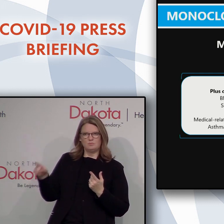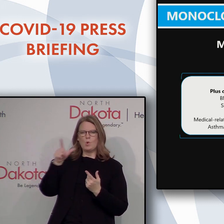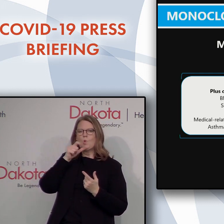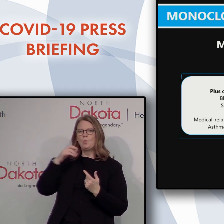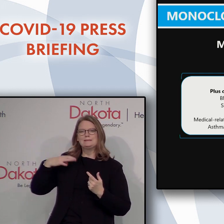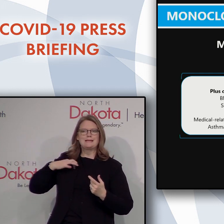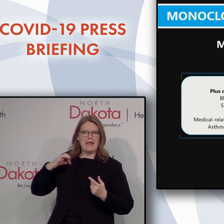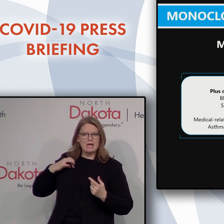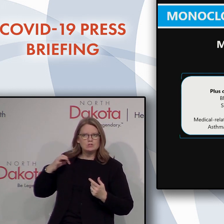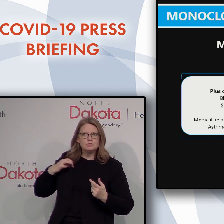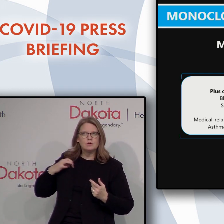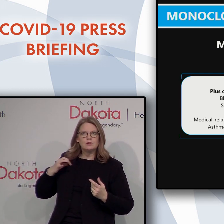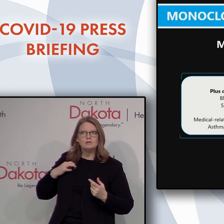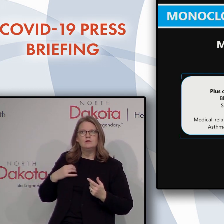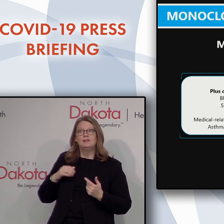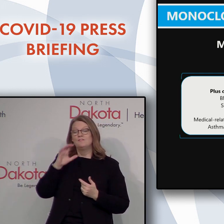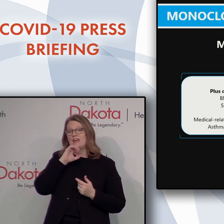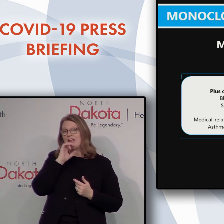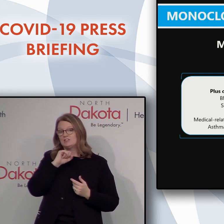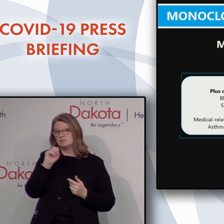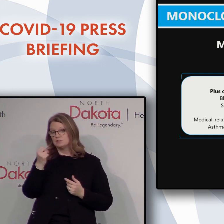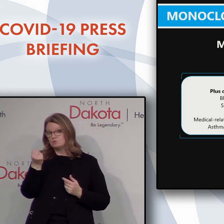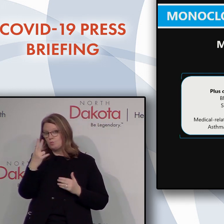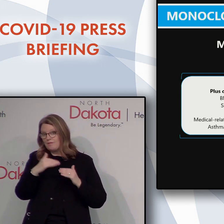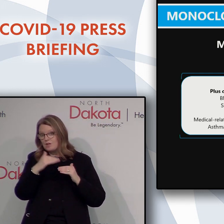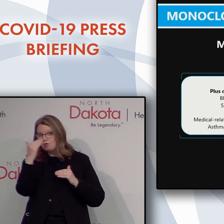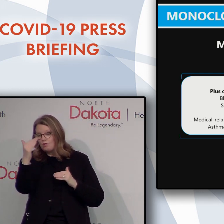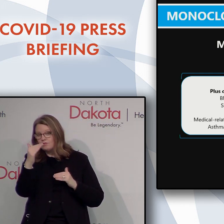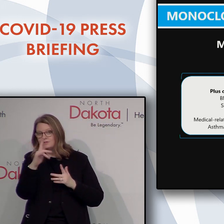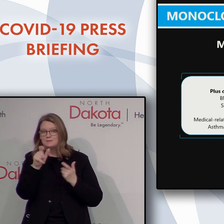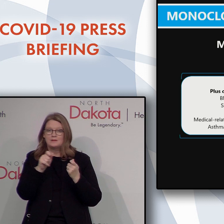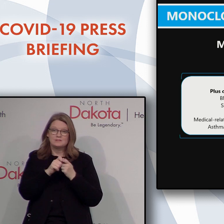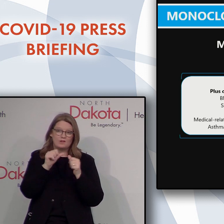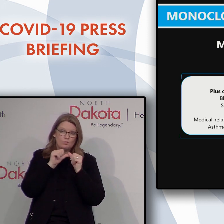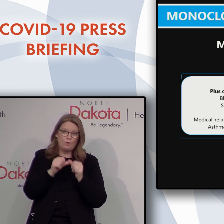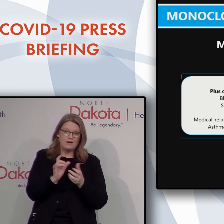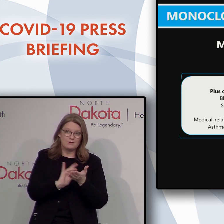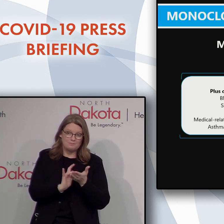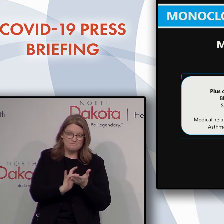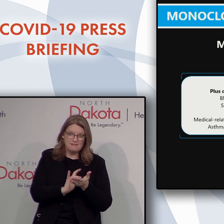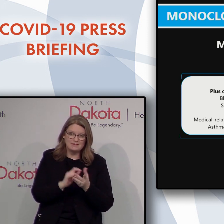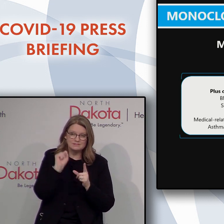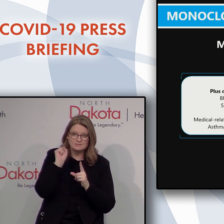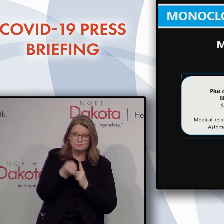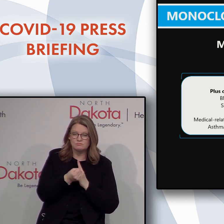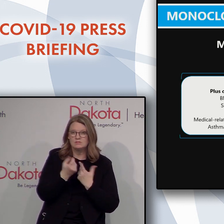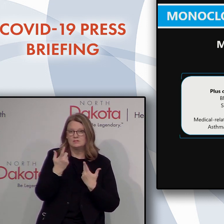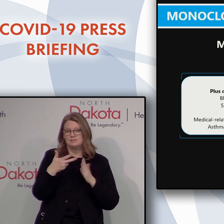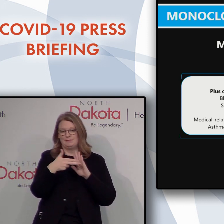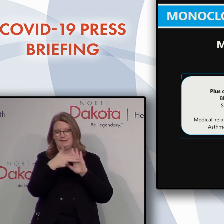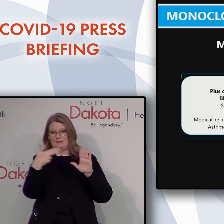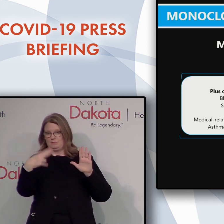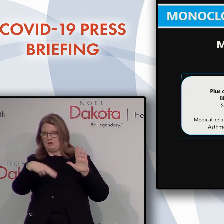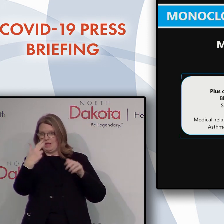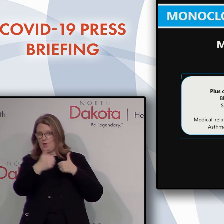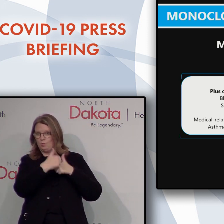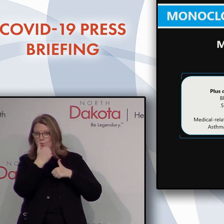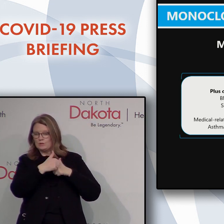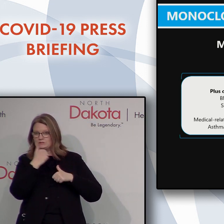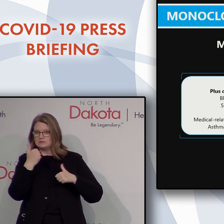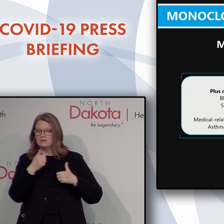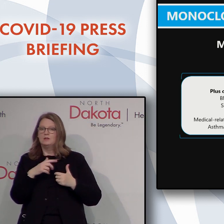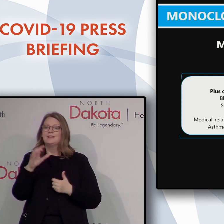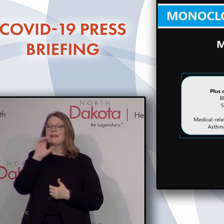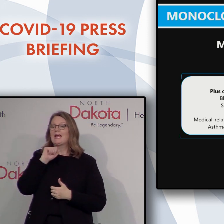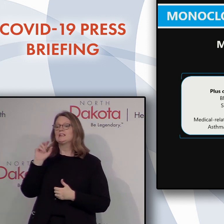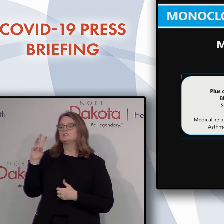criteria. For ages 12 and older, certain chronic medical conditions are needed to be considered high risk. At